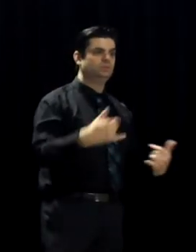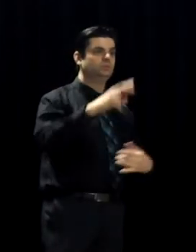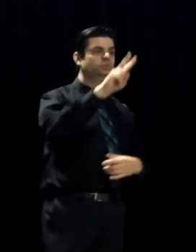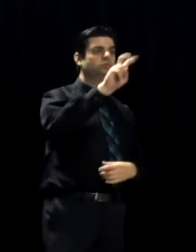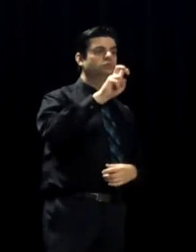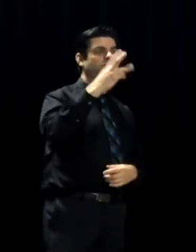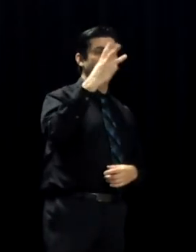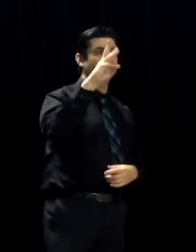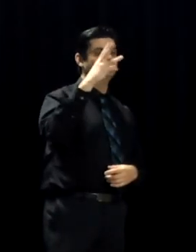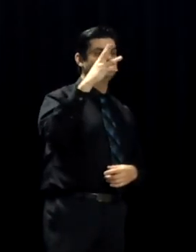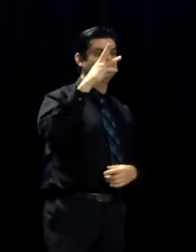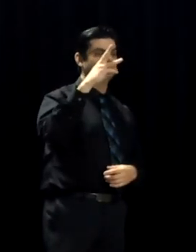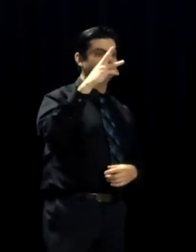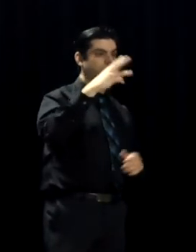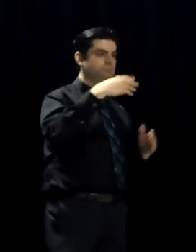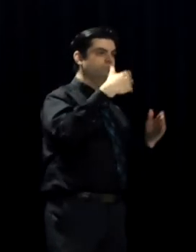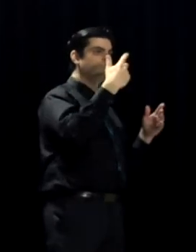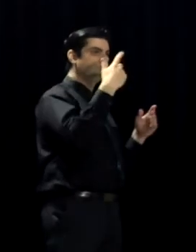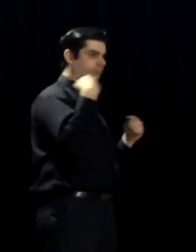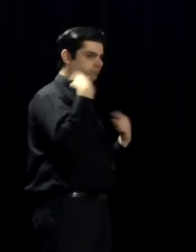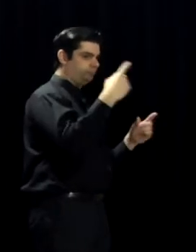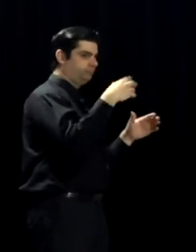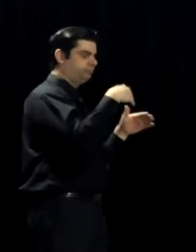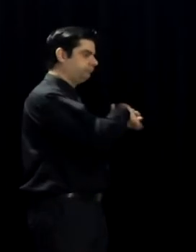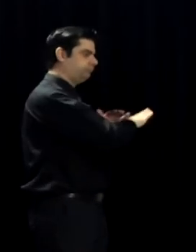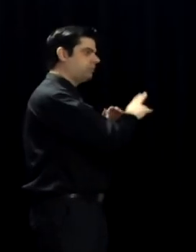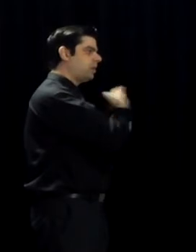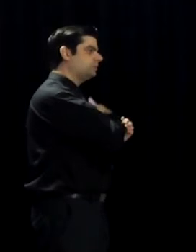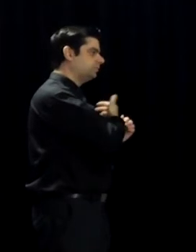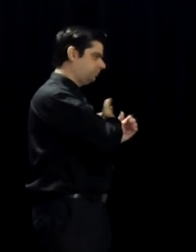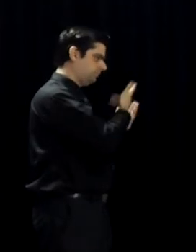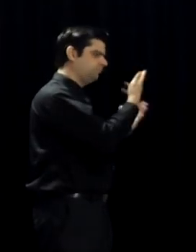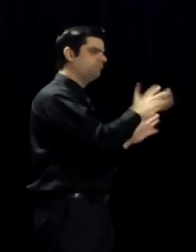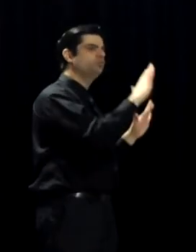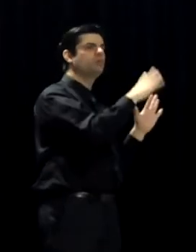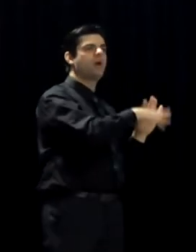been released from the hospital. That's up 7 from yesterday.